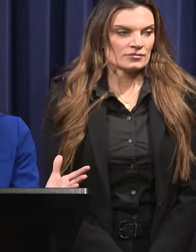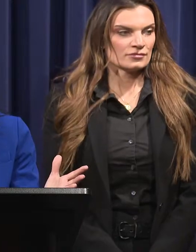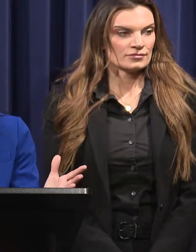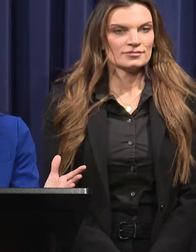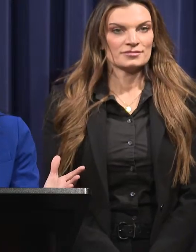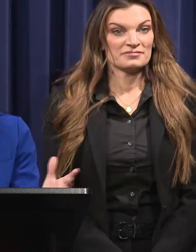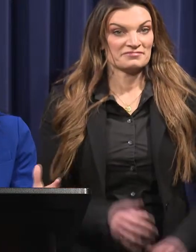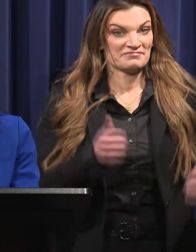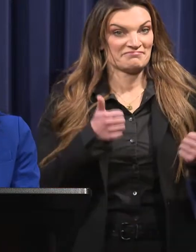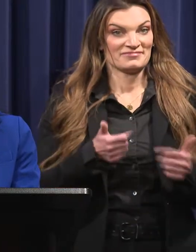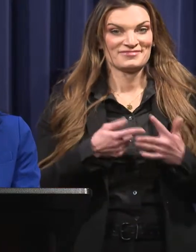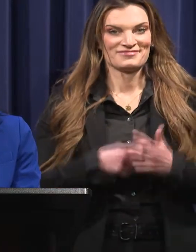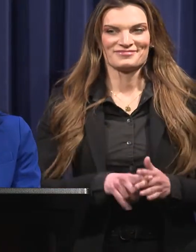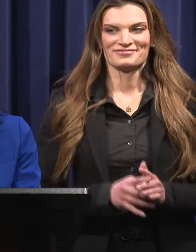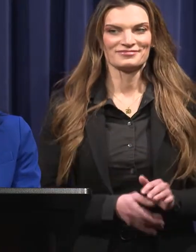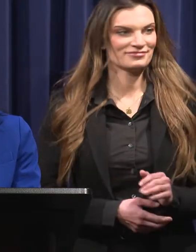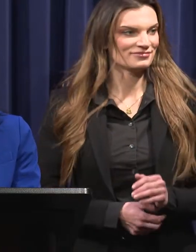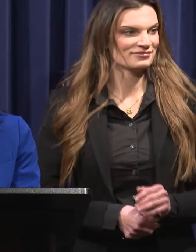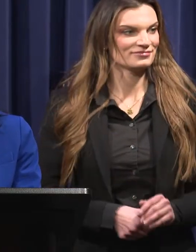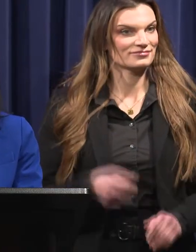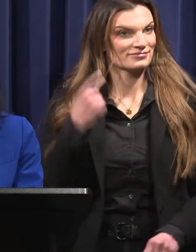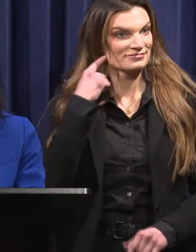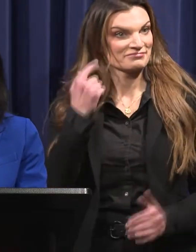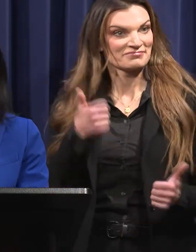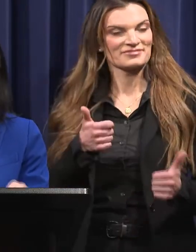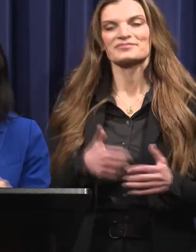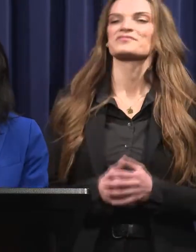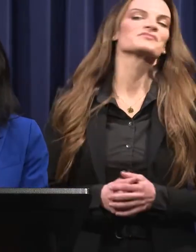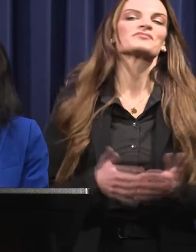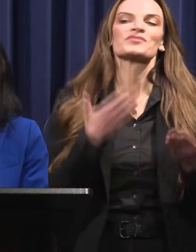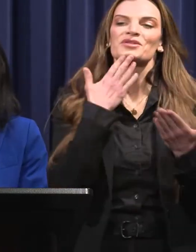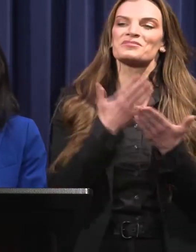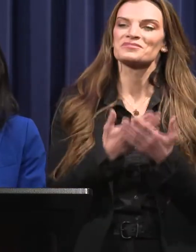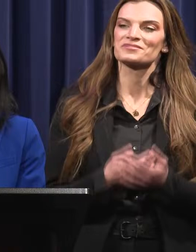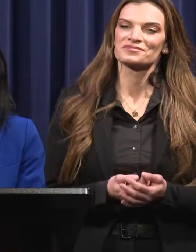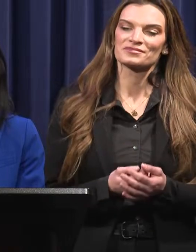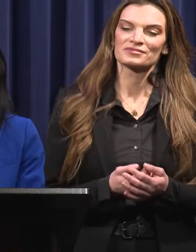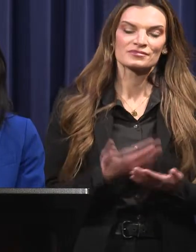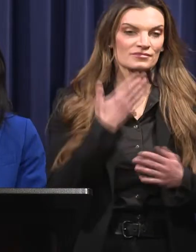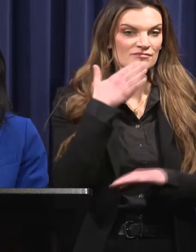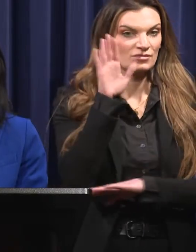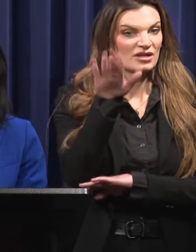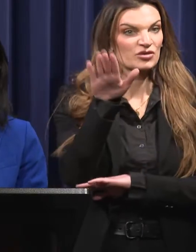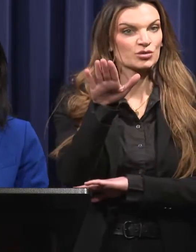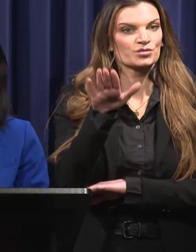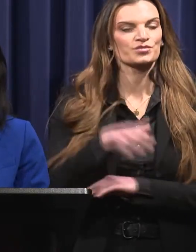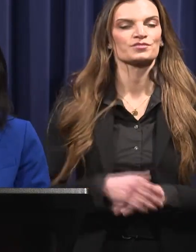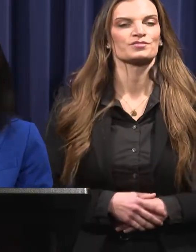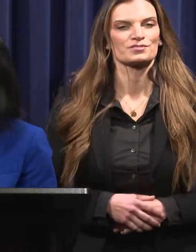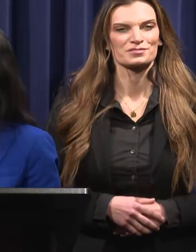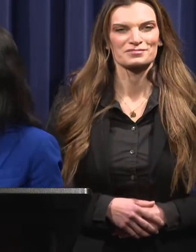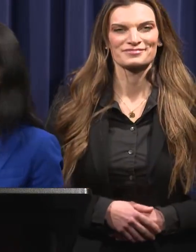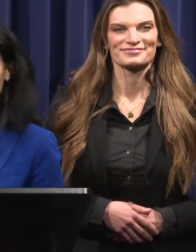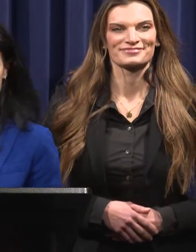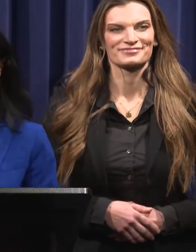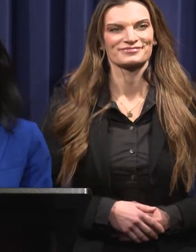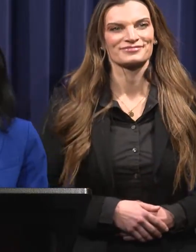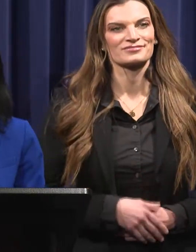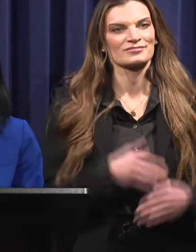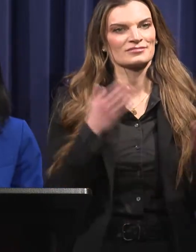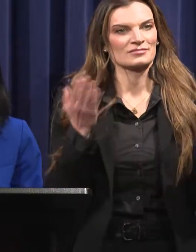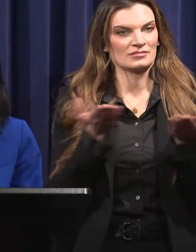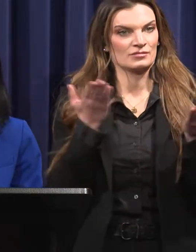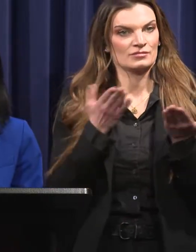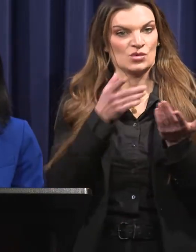good to go? How's it sound, okay? All right, great. Good afternoon, everyone. Up here with